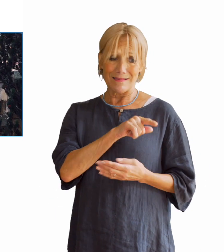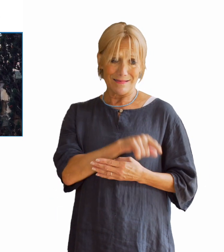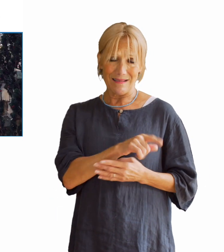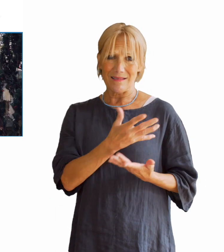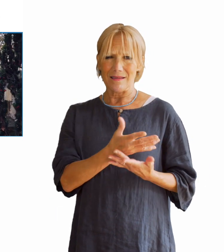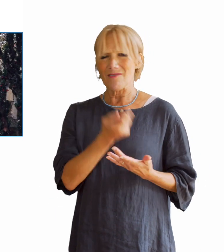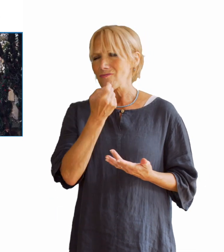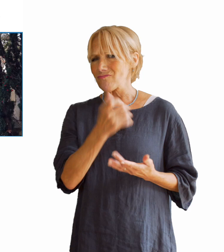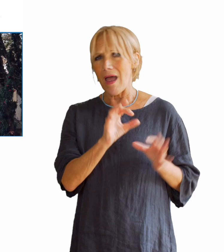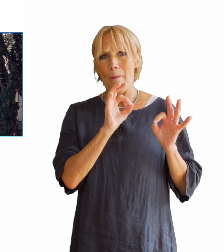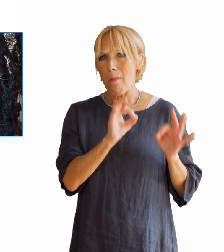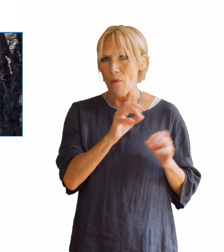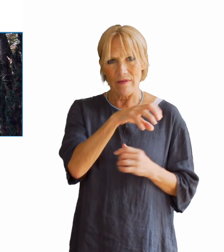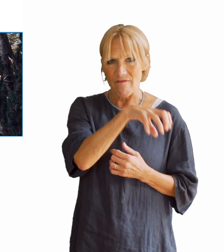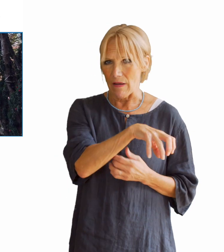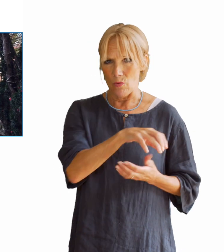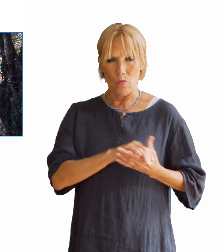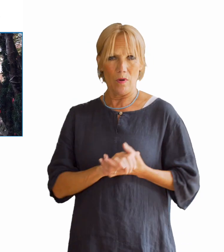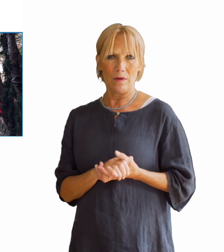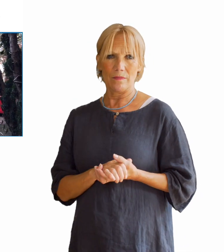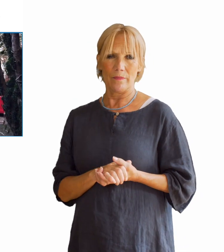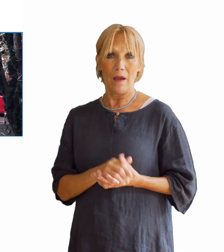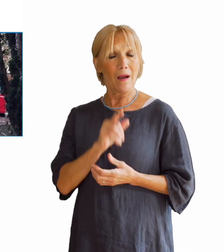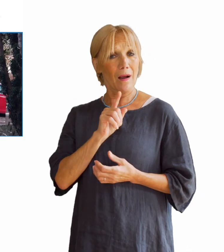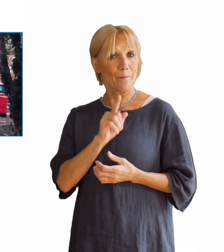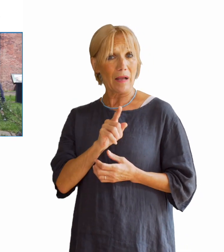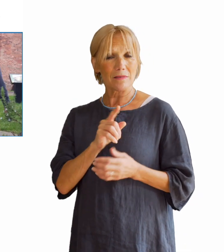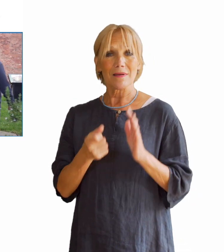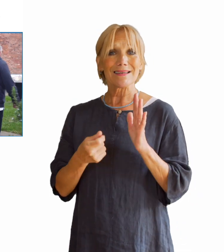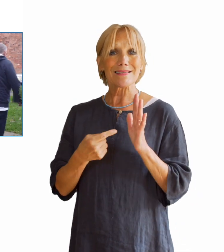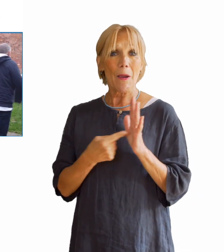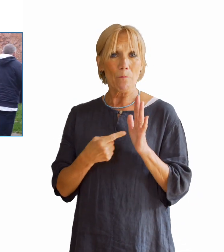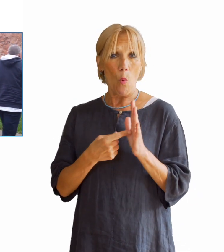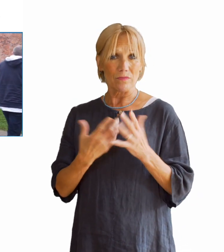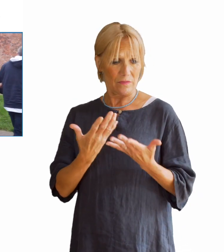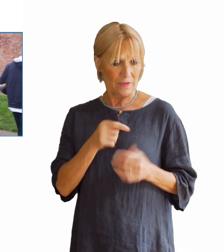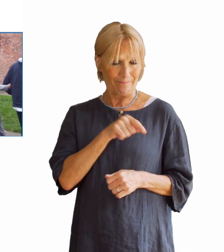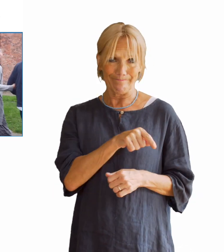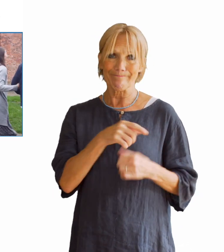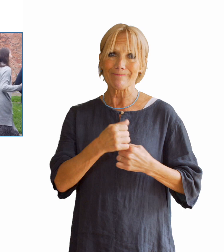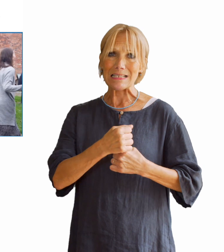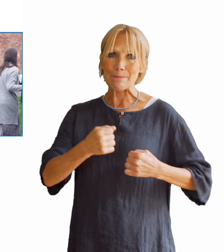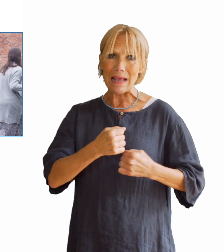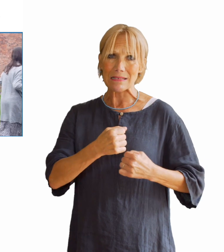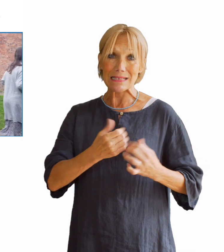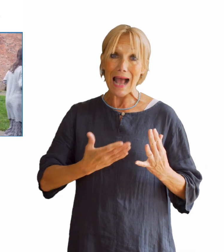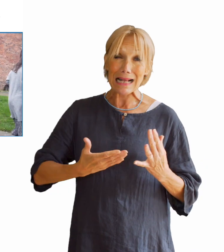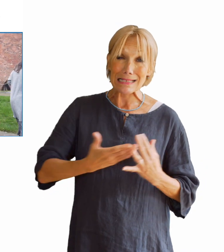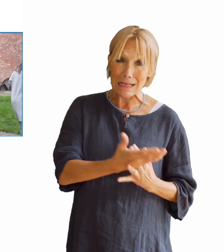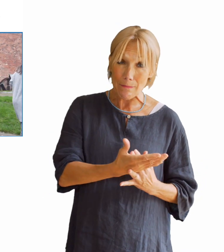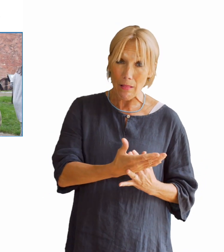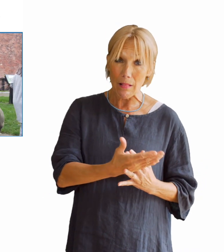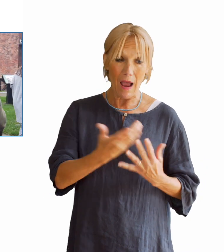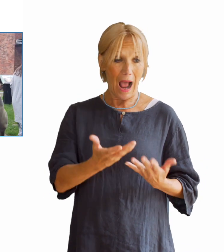of a perfect venue that ticks all the boxes. However, it's important to provide a space that is as accessible as